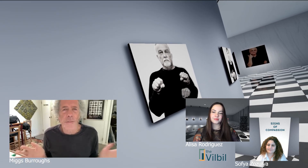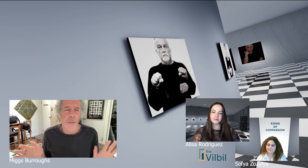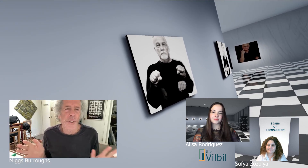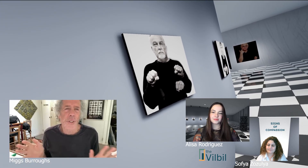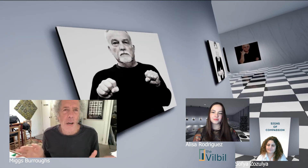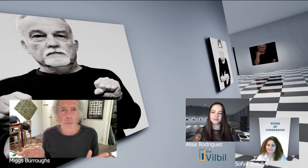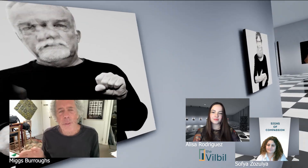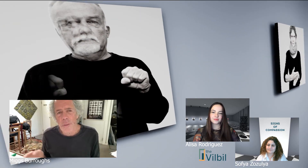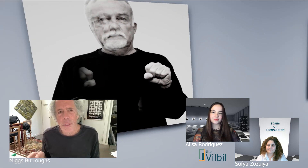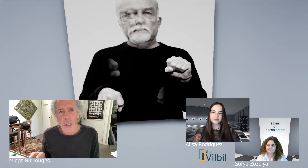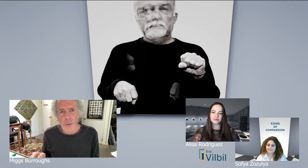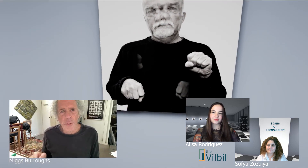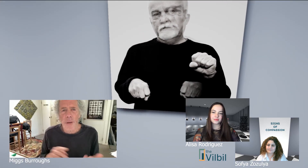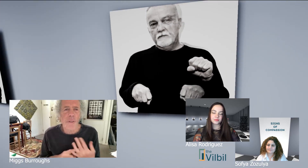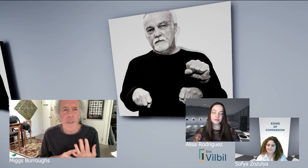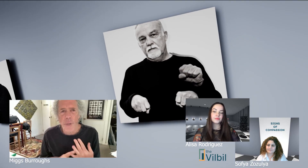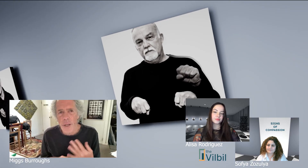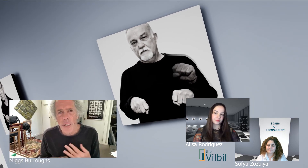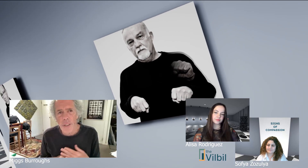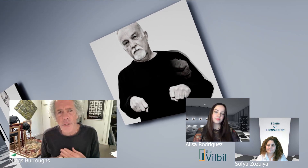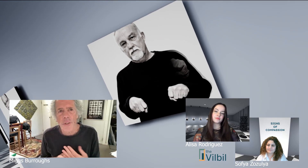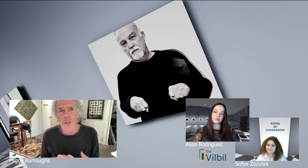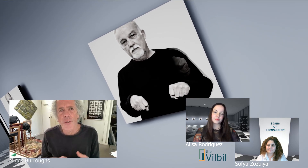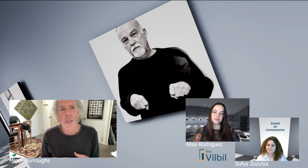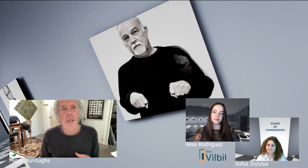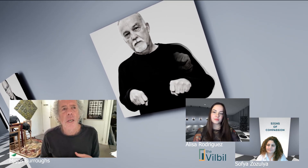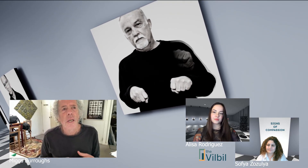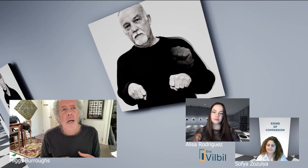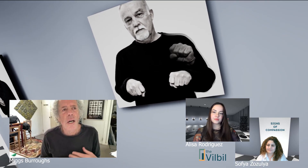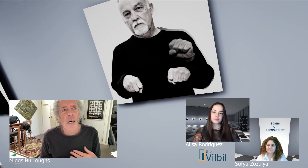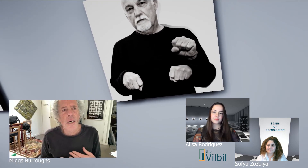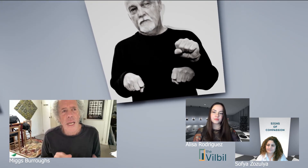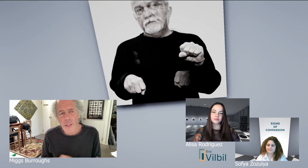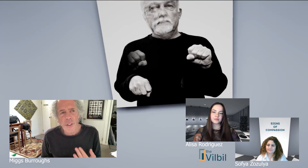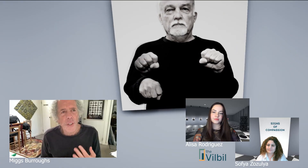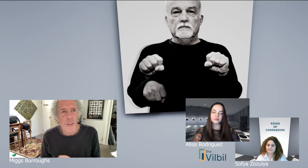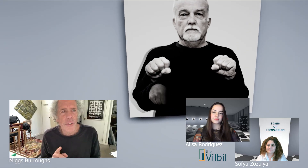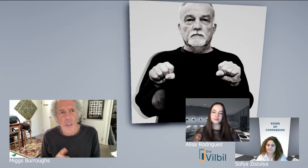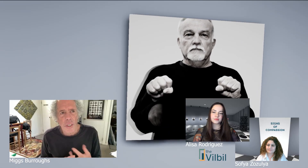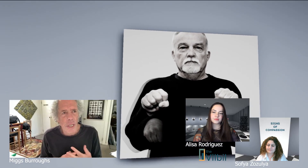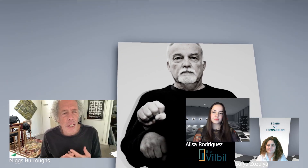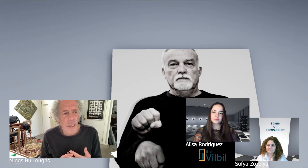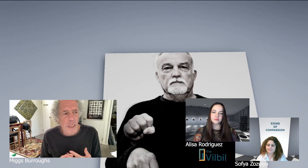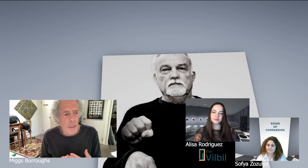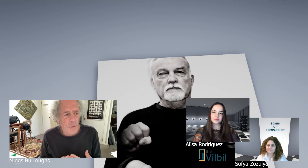diverse town, but there's some African Americans, there's Asians, and